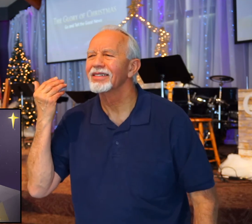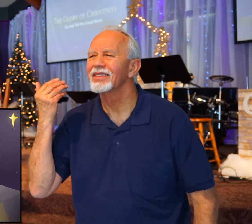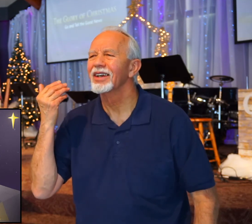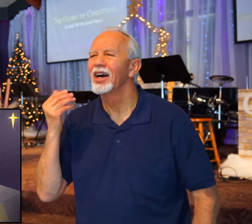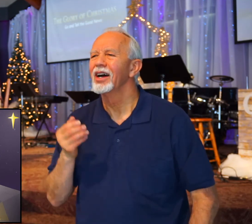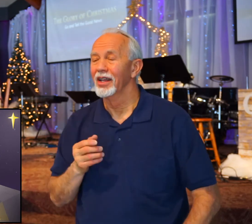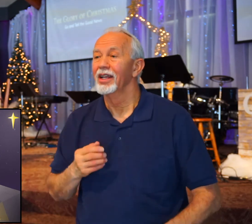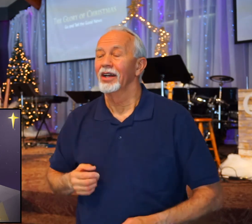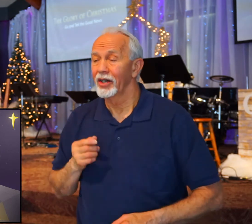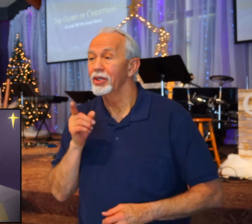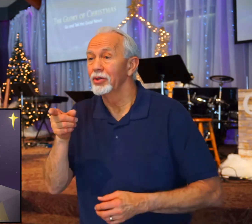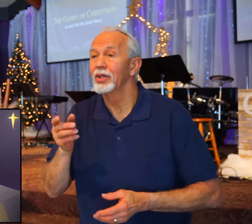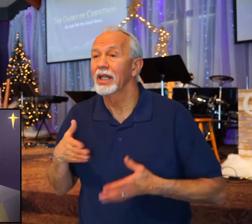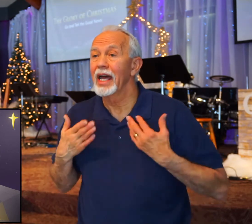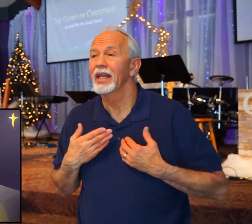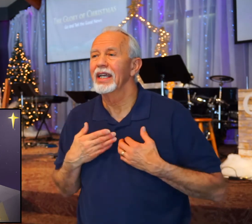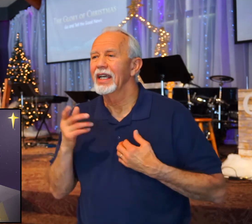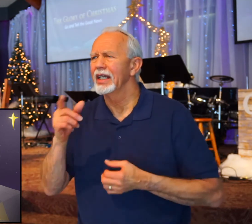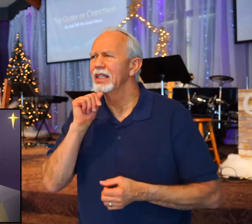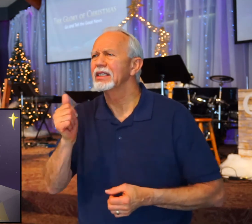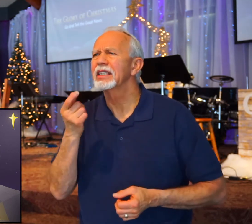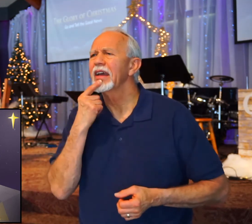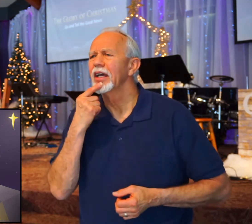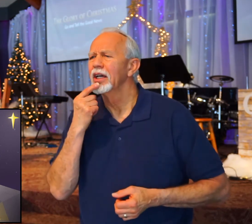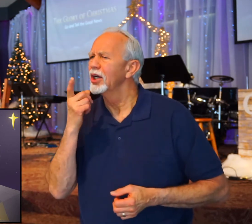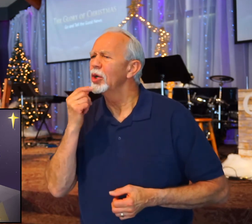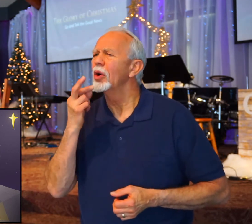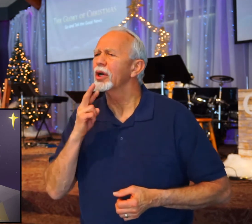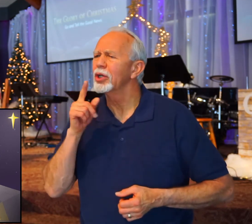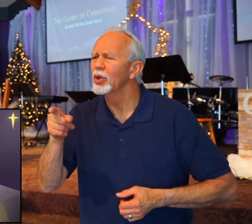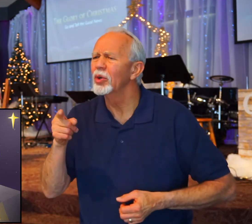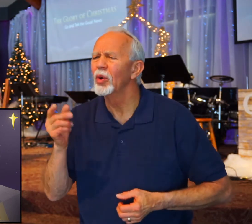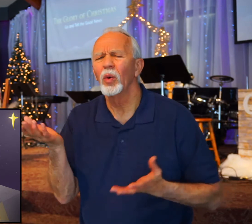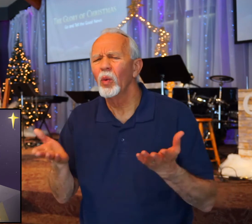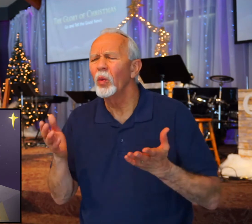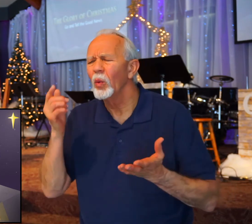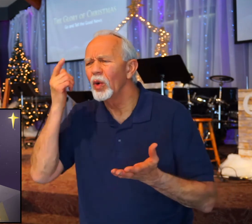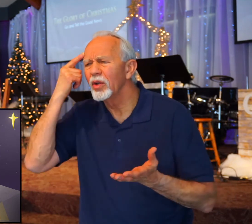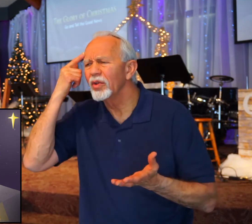Aren't you glad he didn't say, who are you? What do you think you're doing coming?